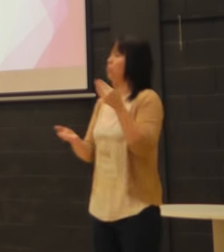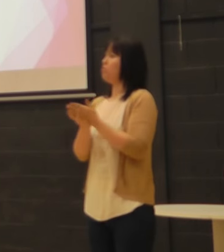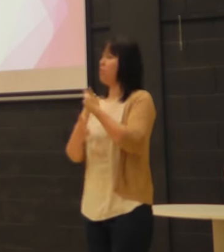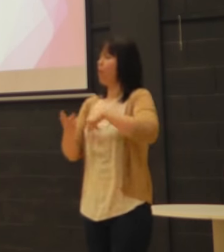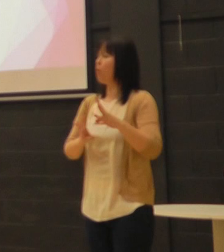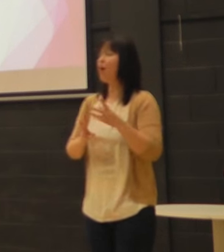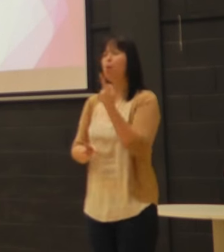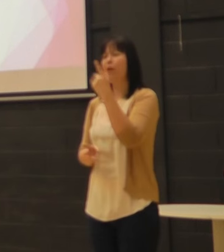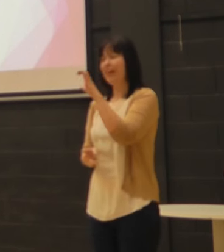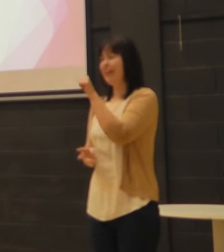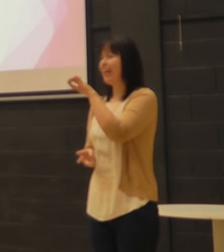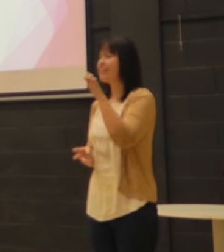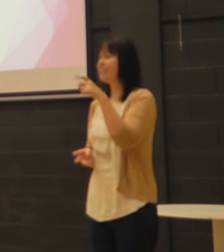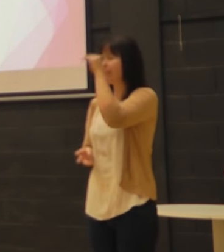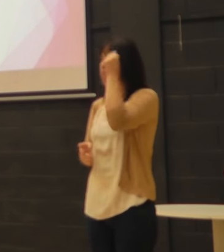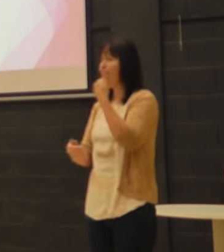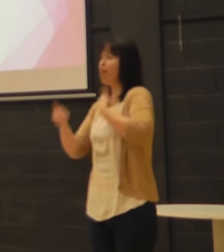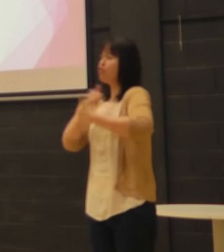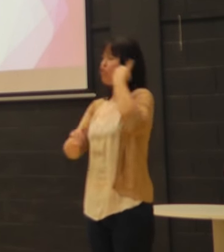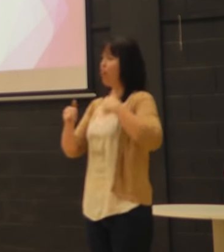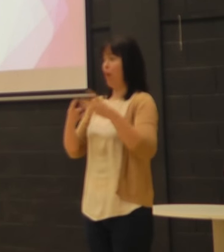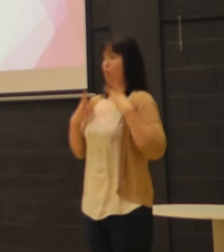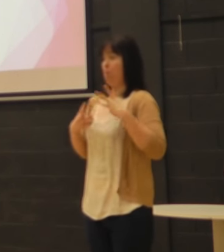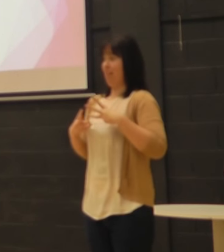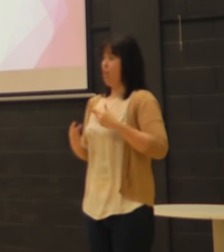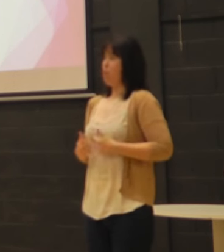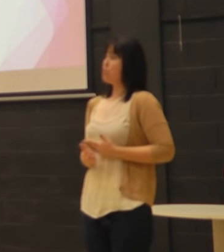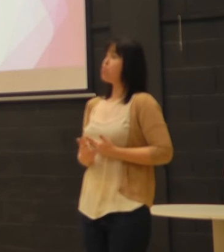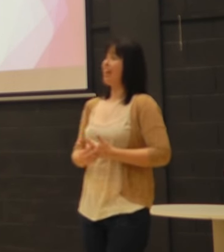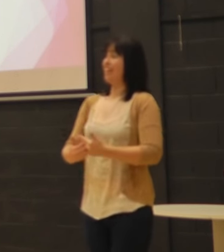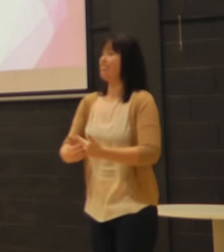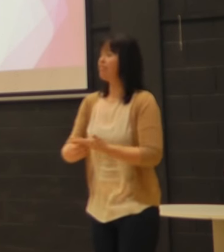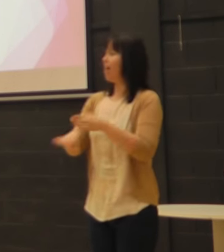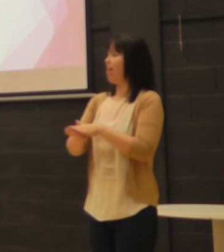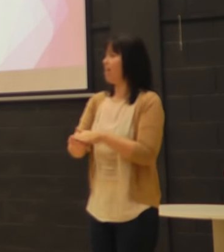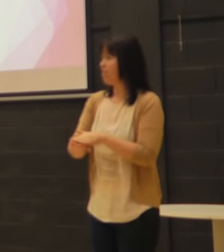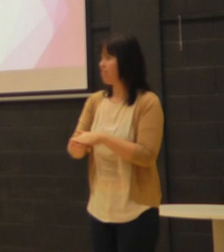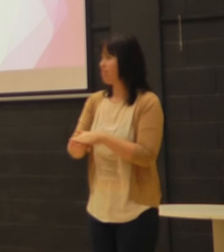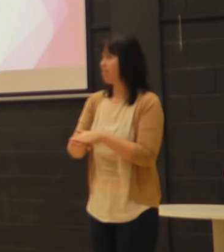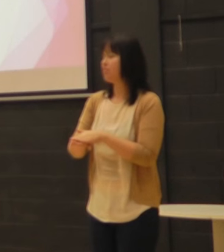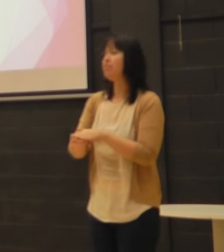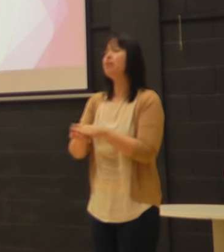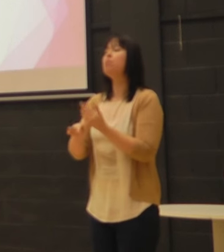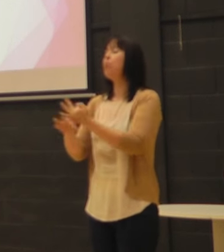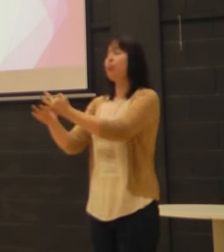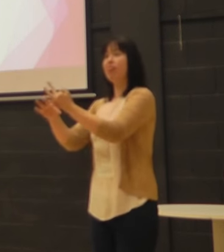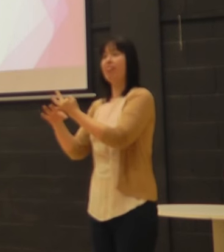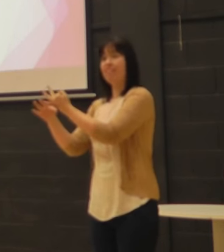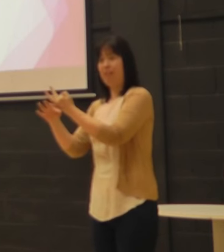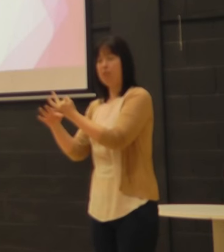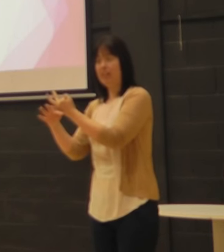I think last year, where a woman died while pregnant, and the family,